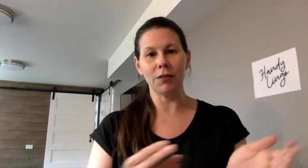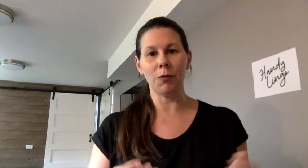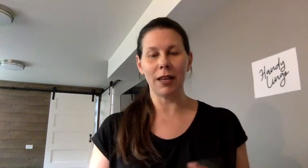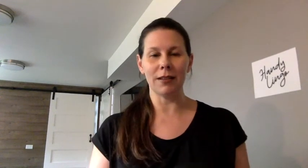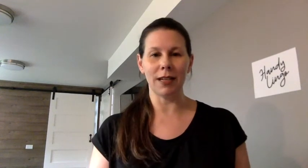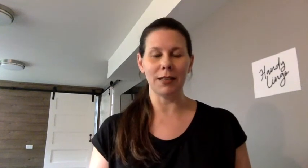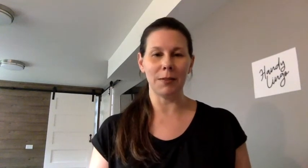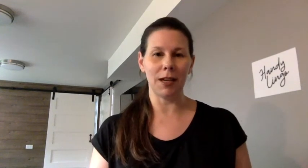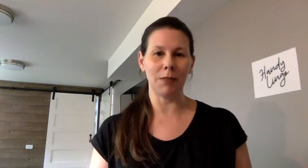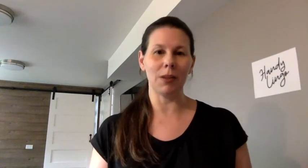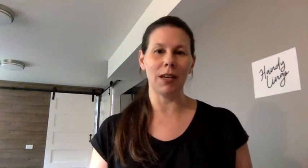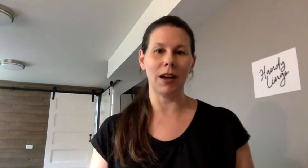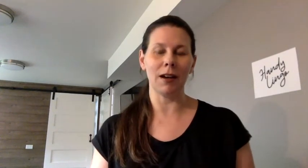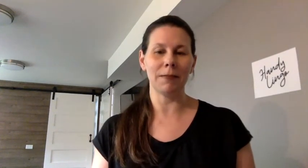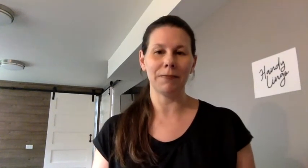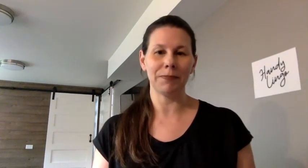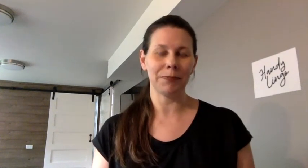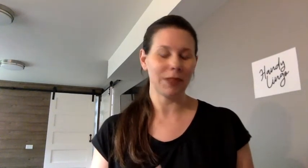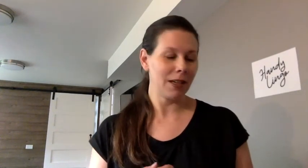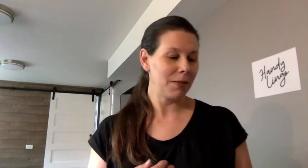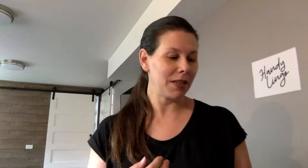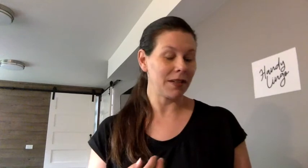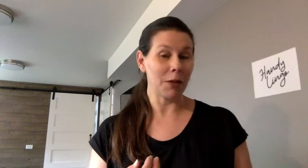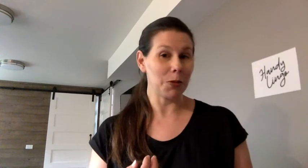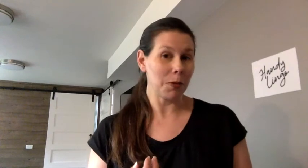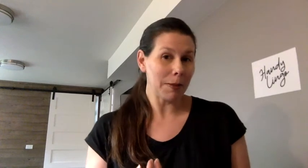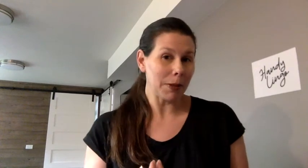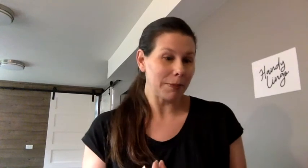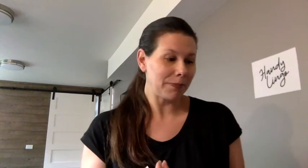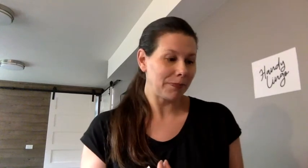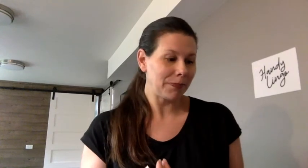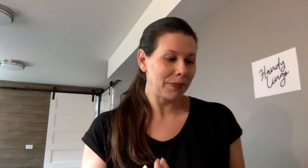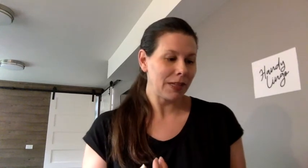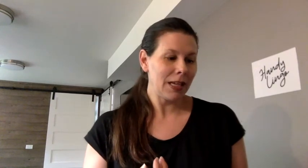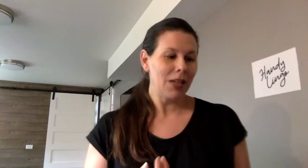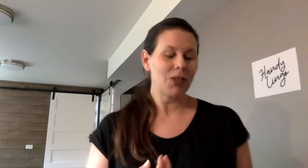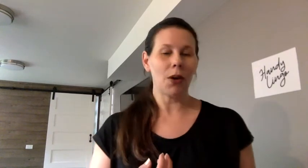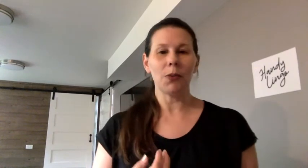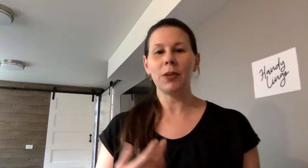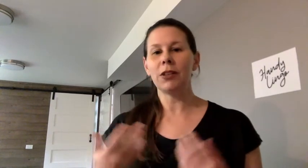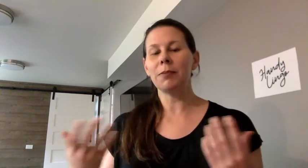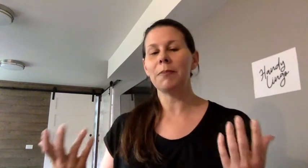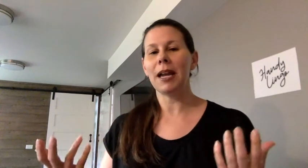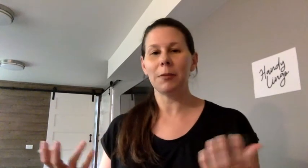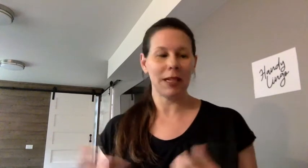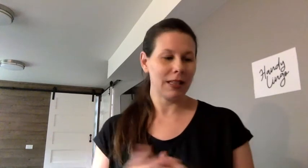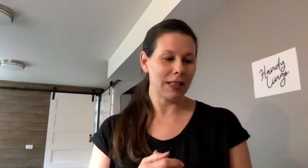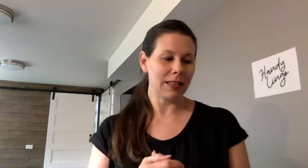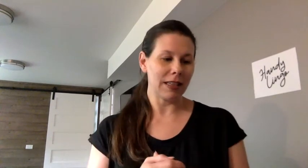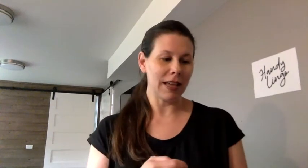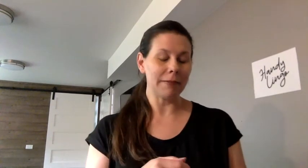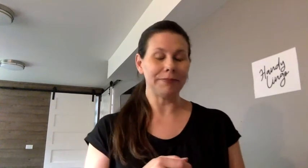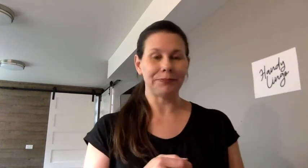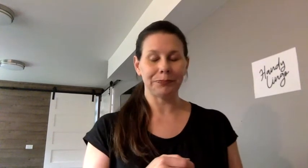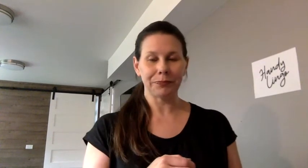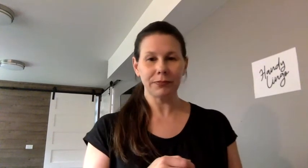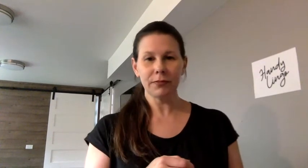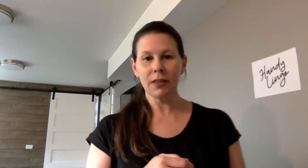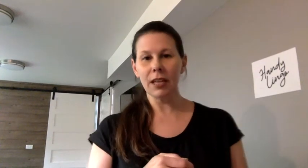why the signs became what they are because it helps you remember. So we learn many, many things like that.